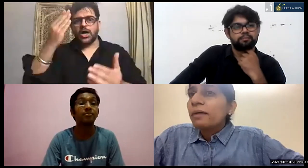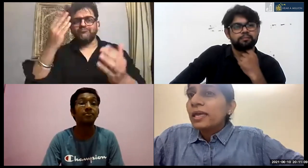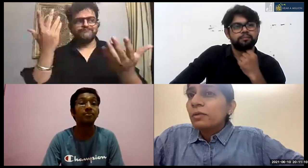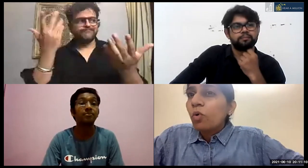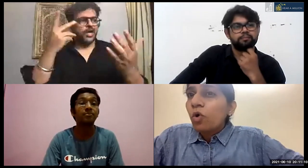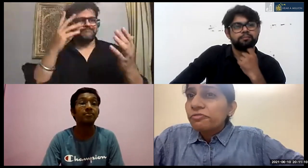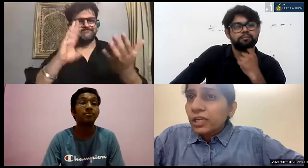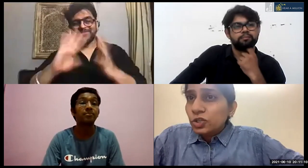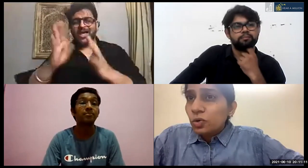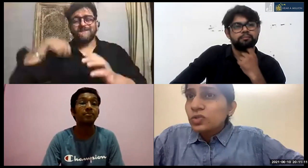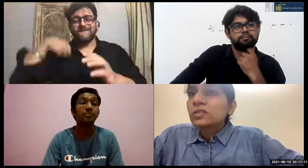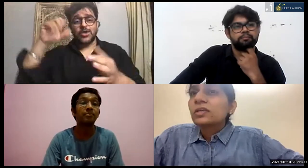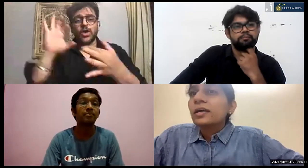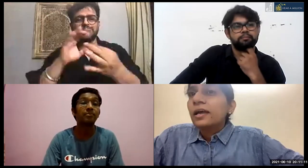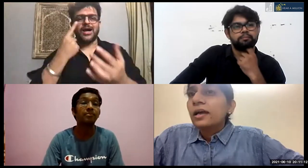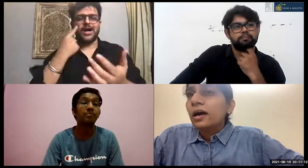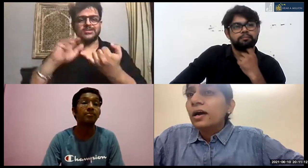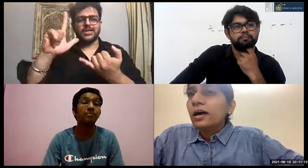you are making more videos